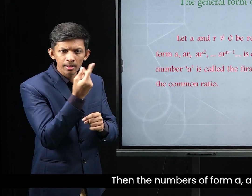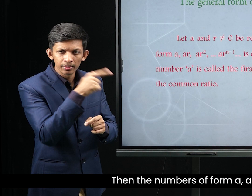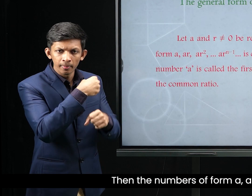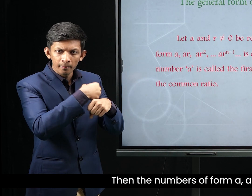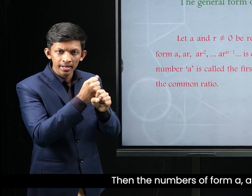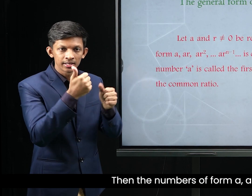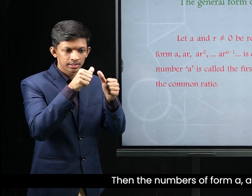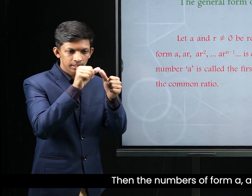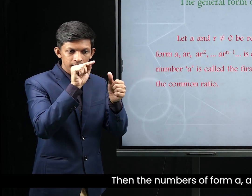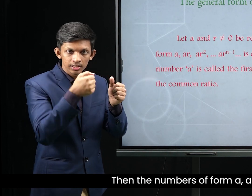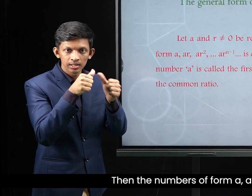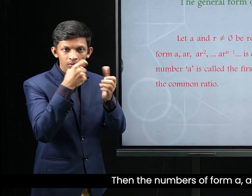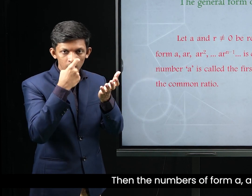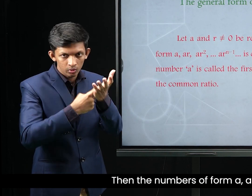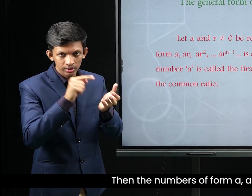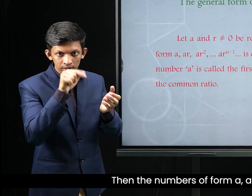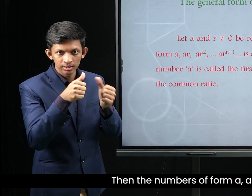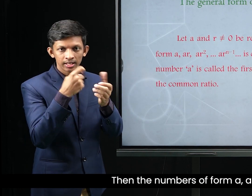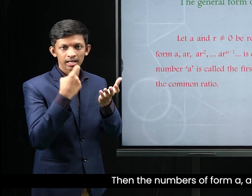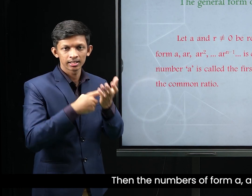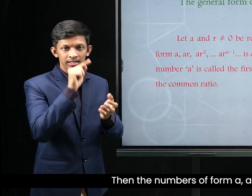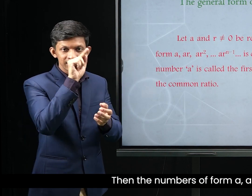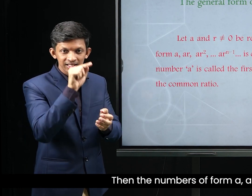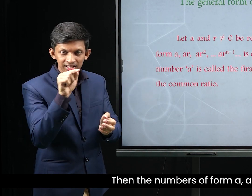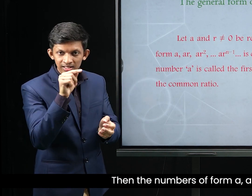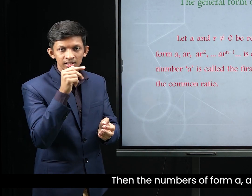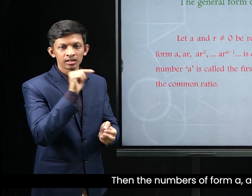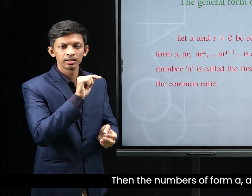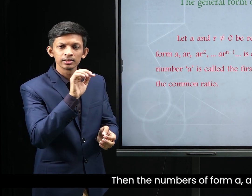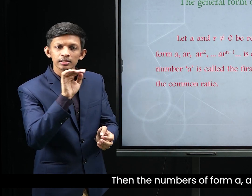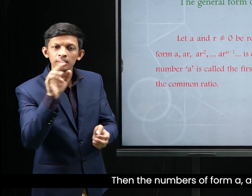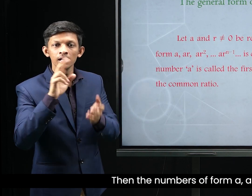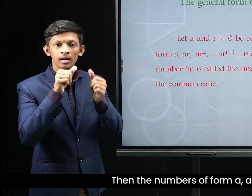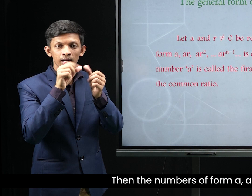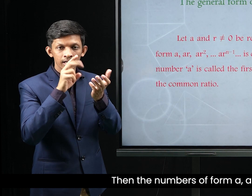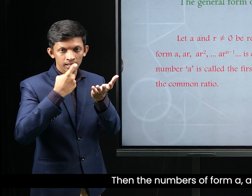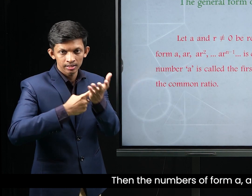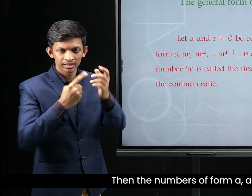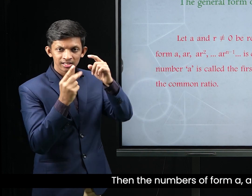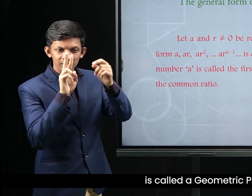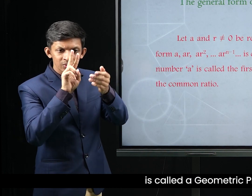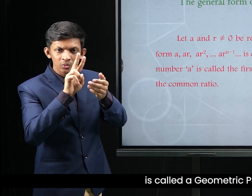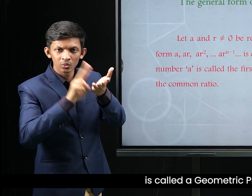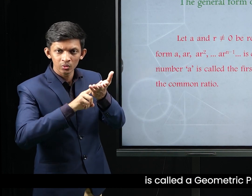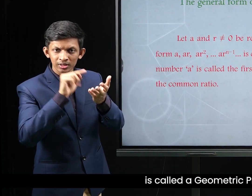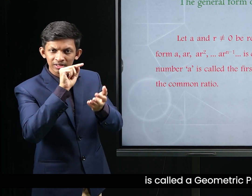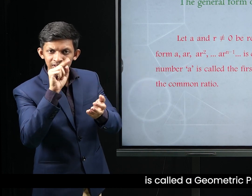the number of form A, AR, AR square, so on, AR power n minus 1, so on is called a